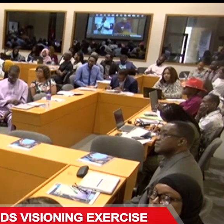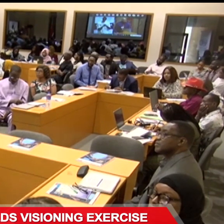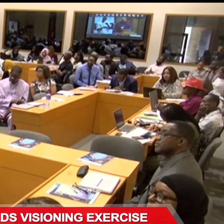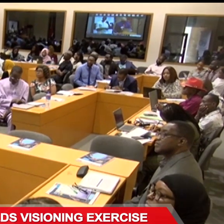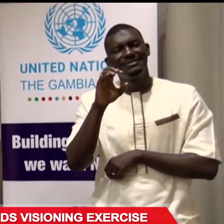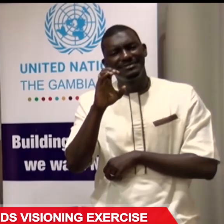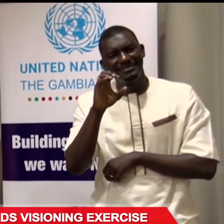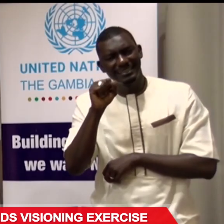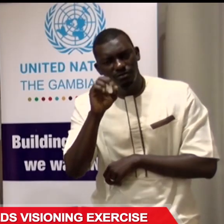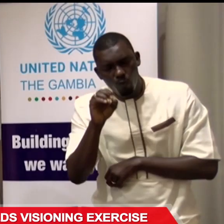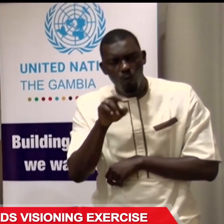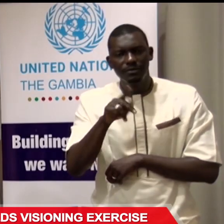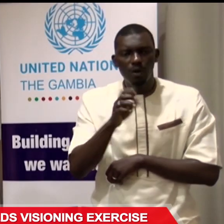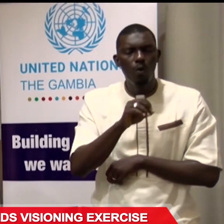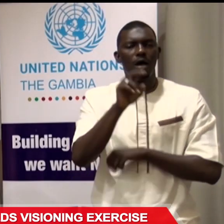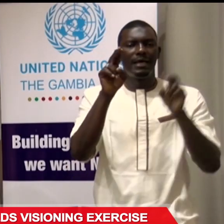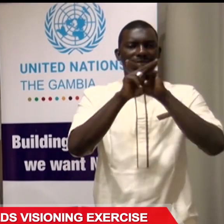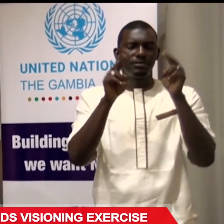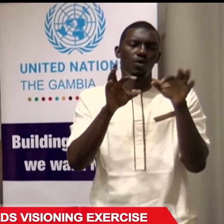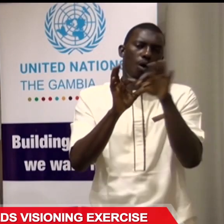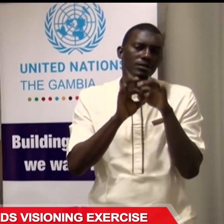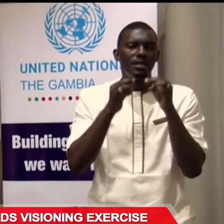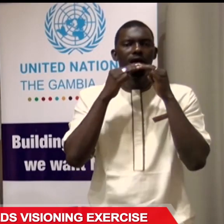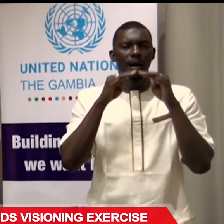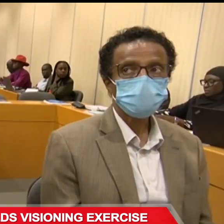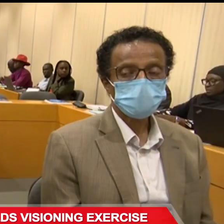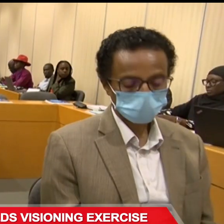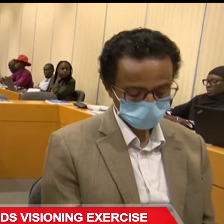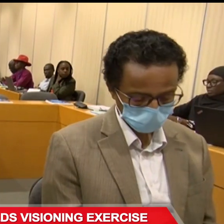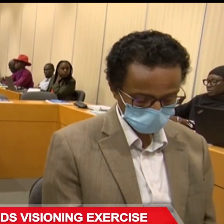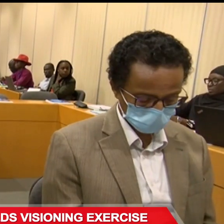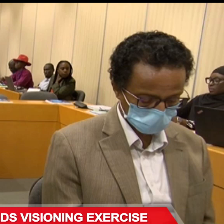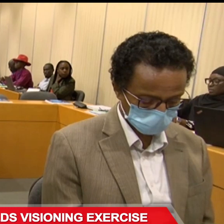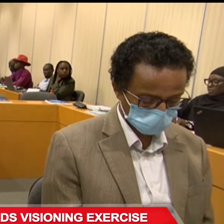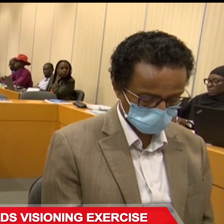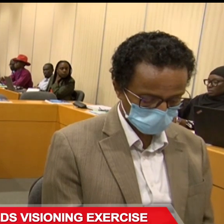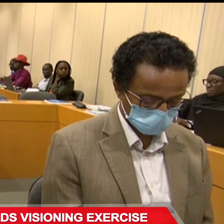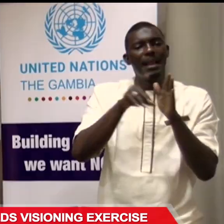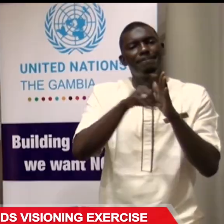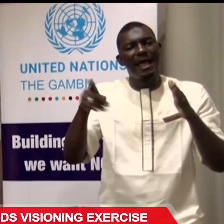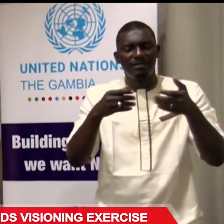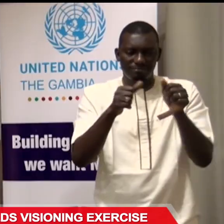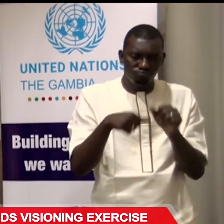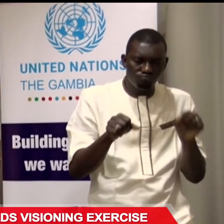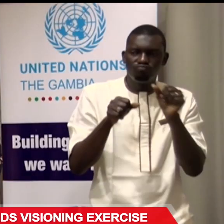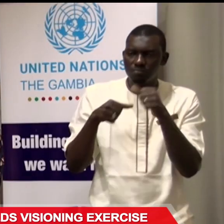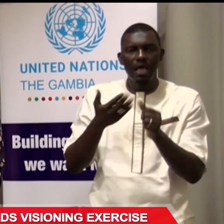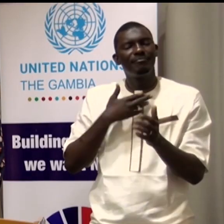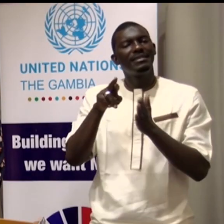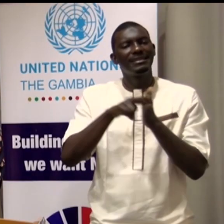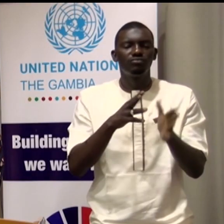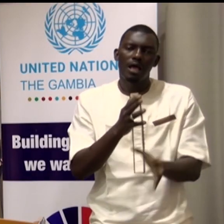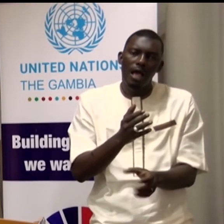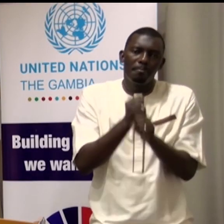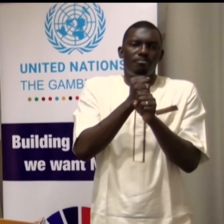society, international organizations, the media, academia, and private sector have registered to help us